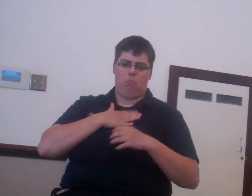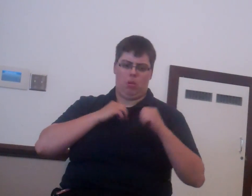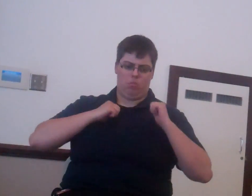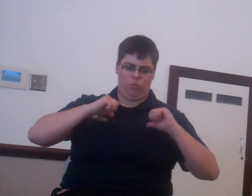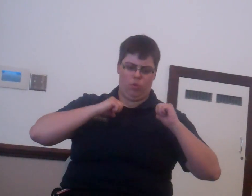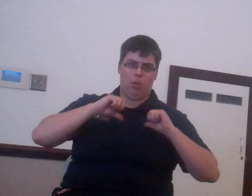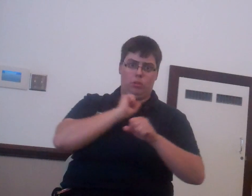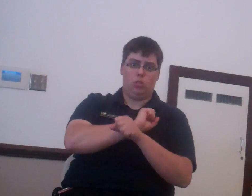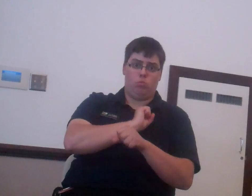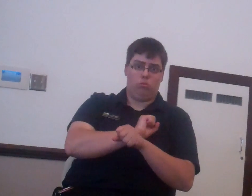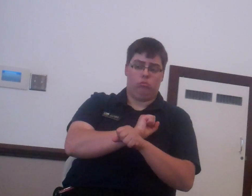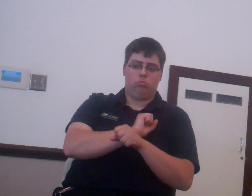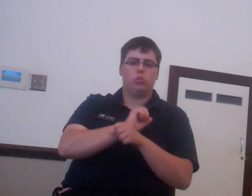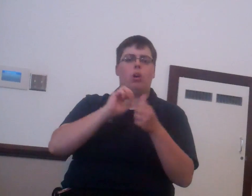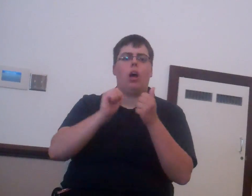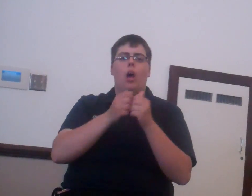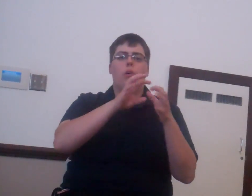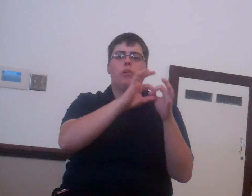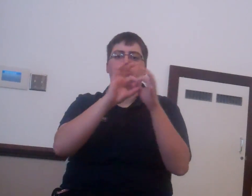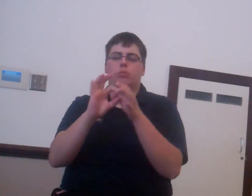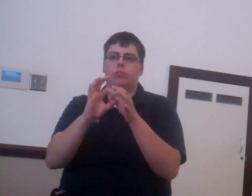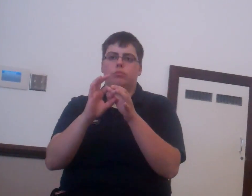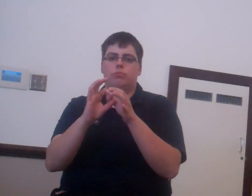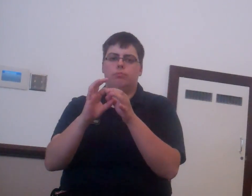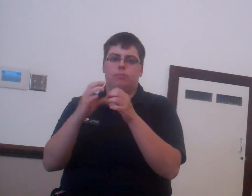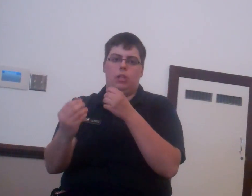personal relationships at work affect your performance at work?